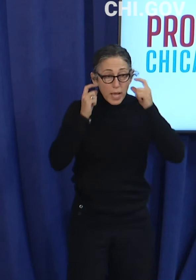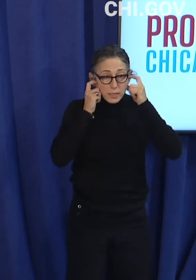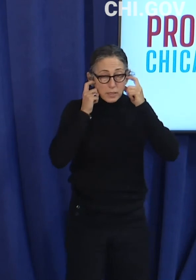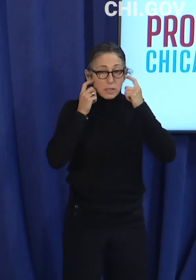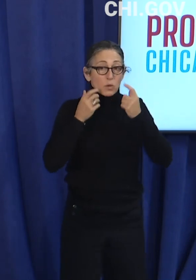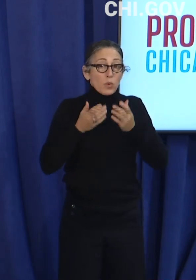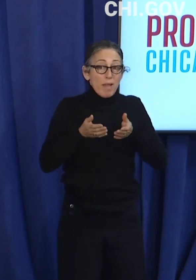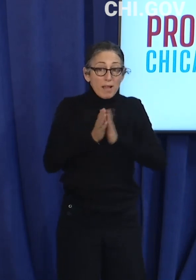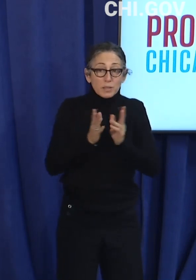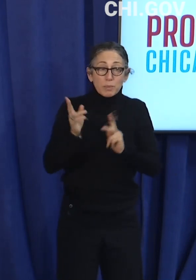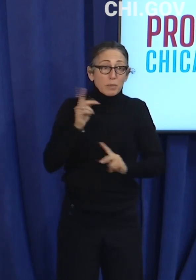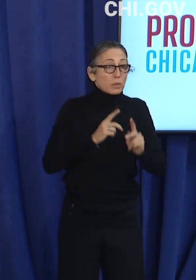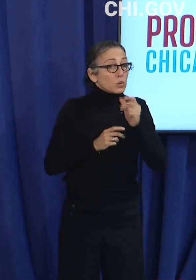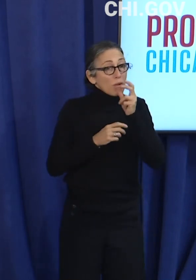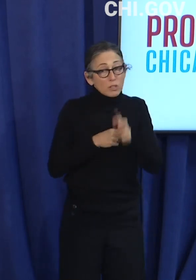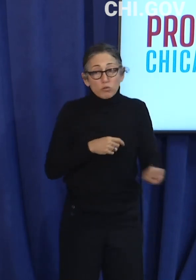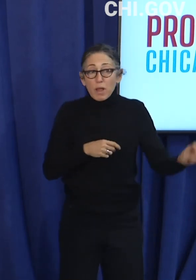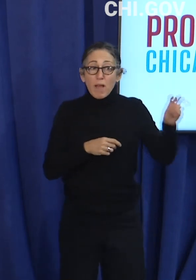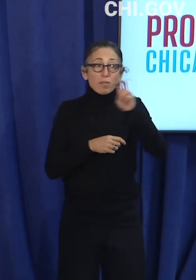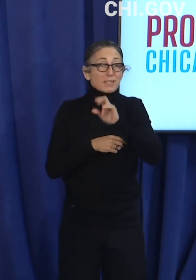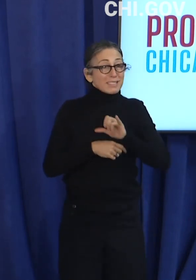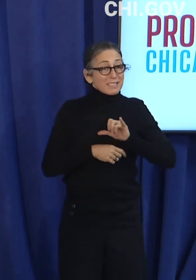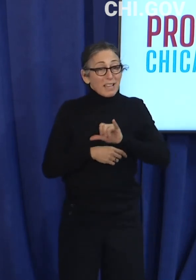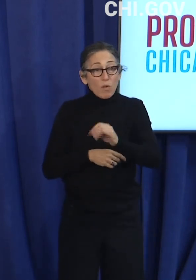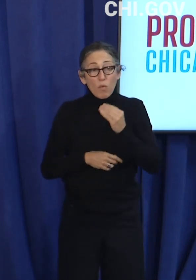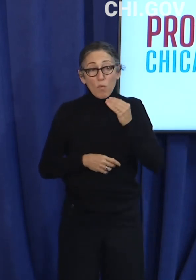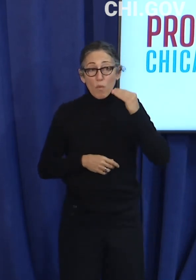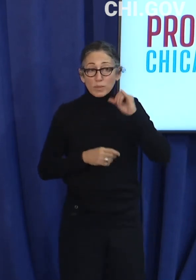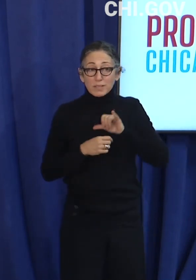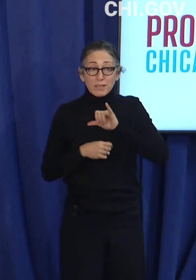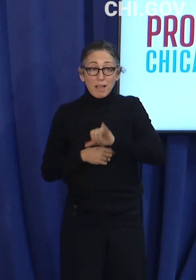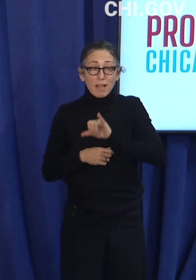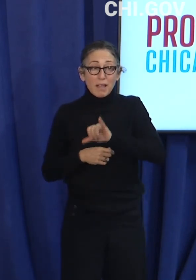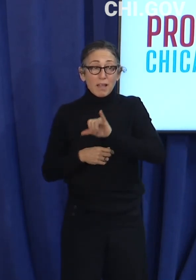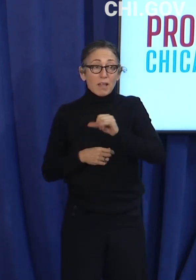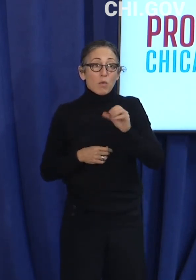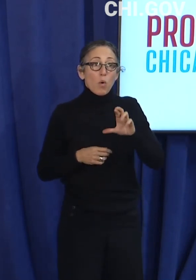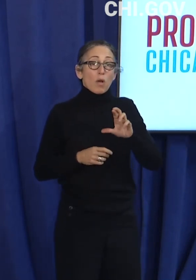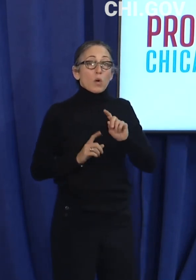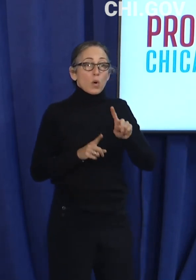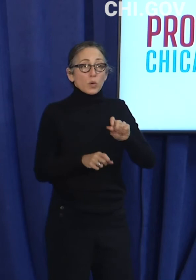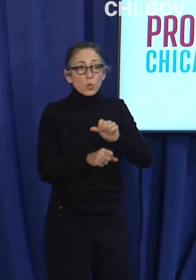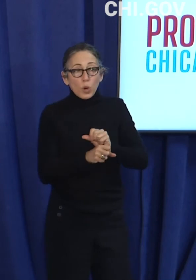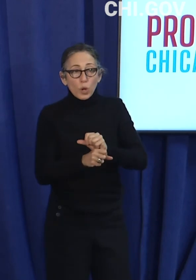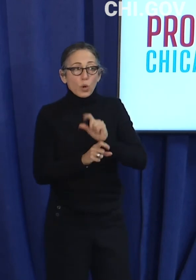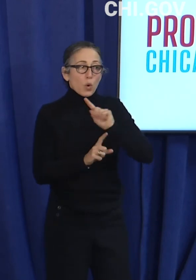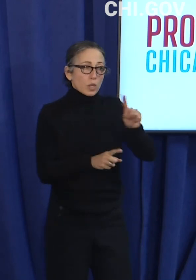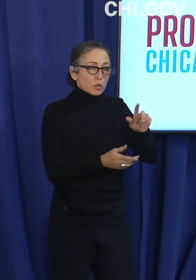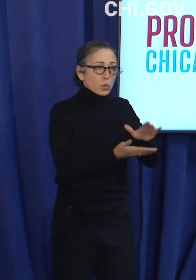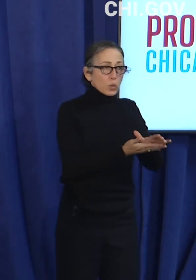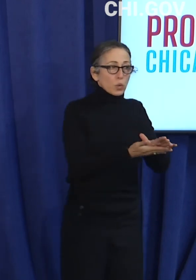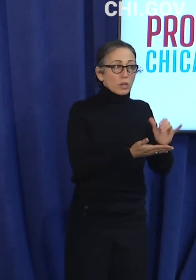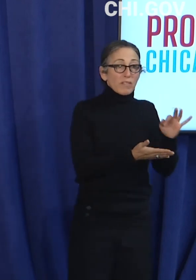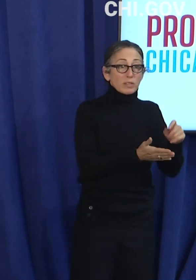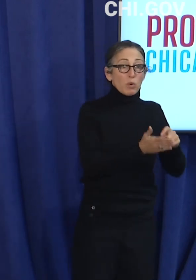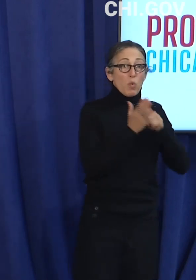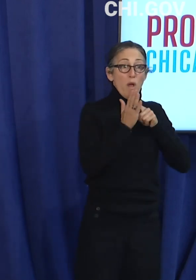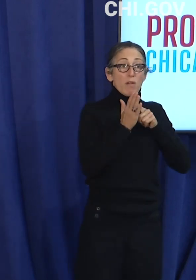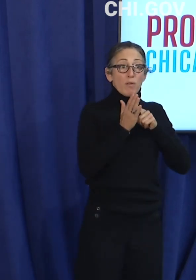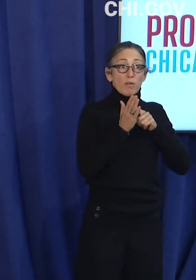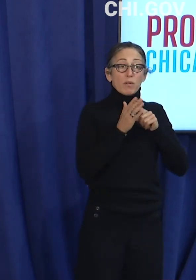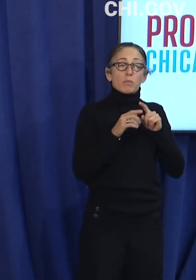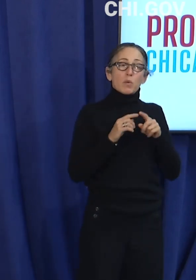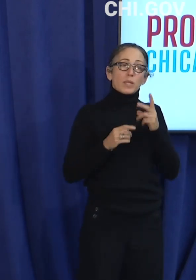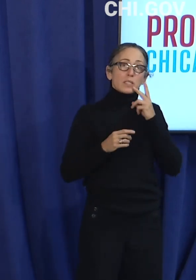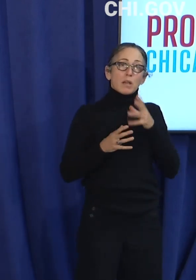homes, not travel, really stay home, except for going to work, school, or unless it's necessary, is because we are seeing a